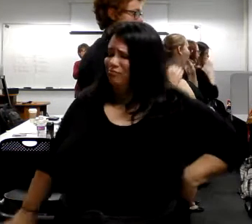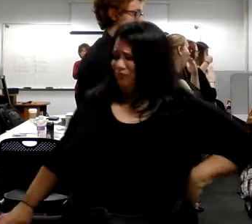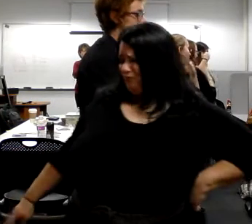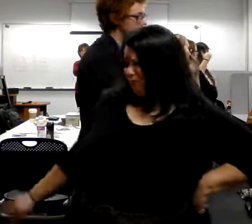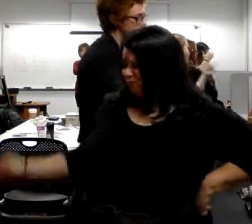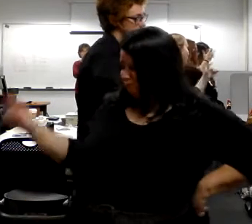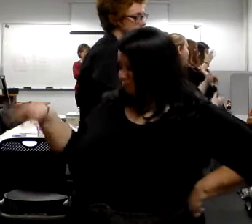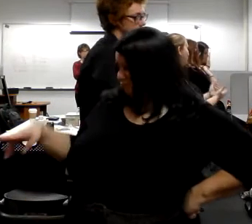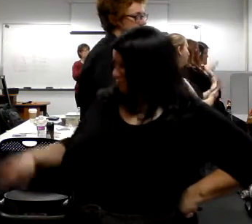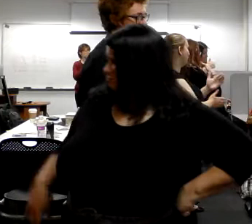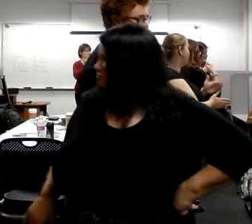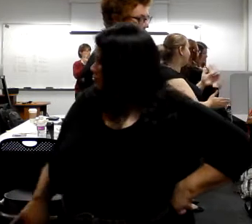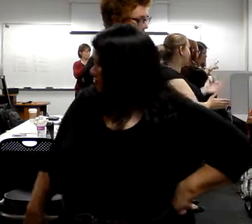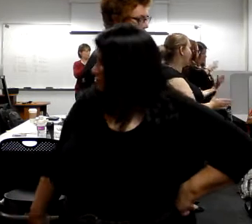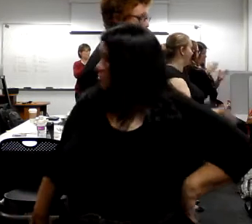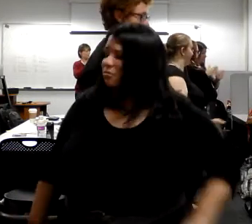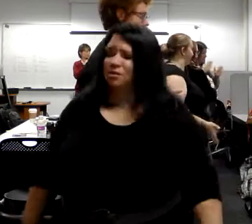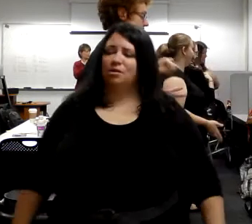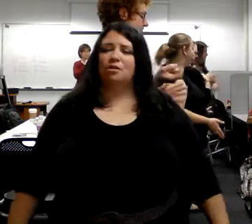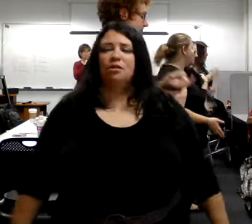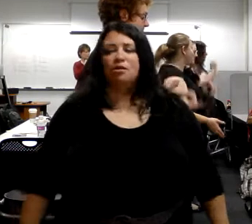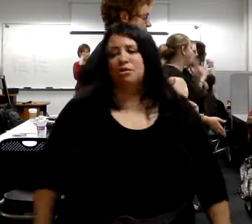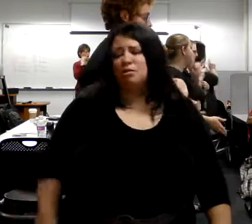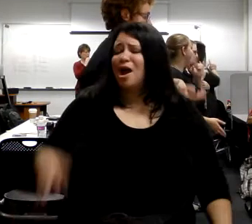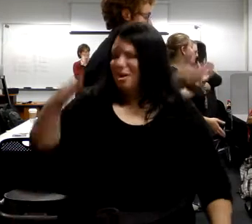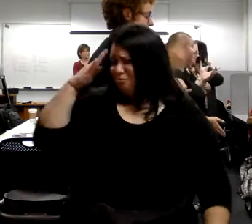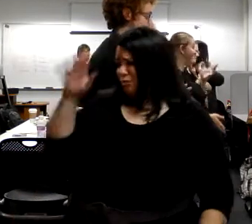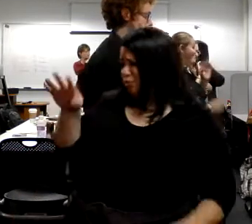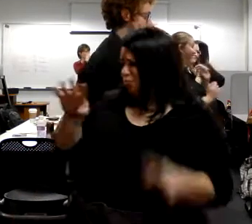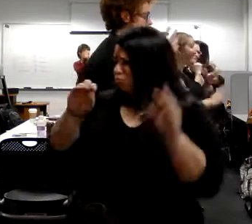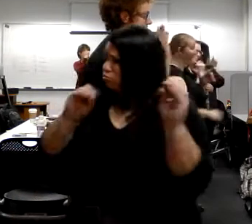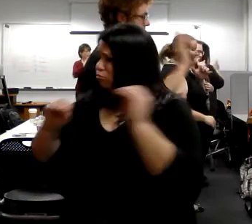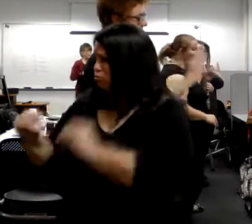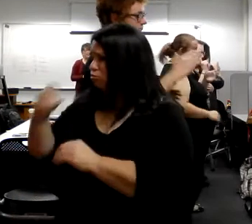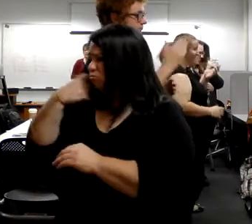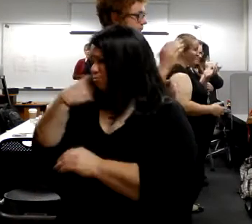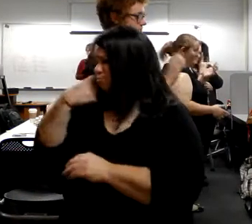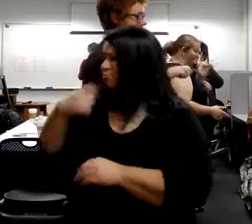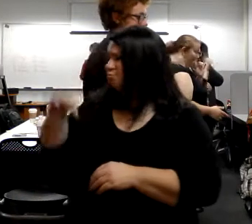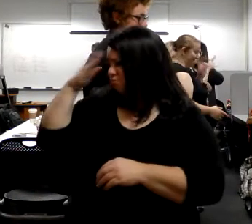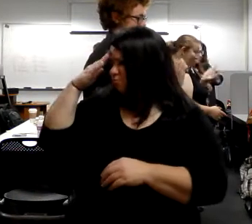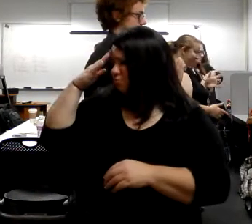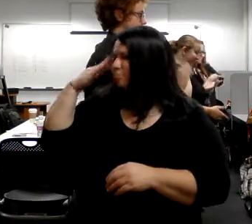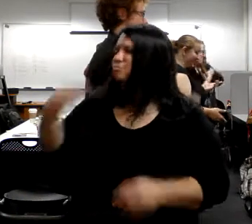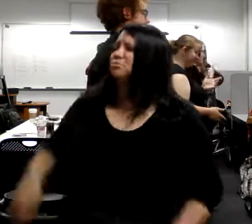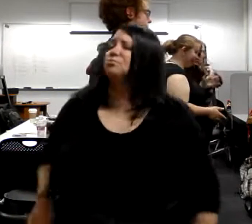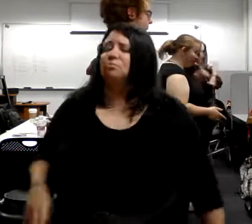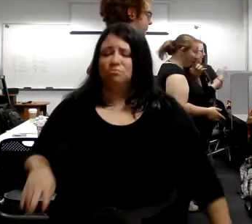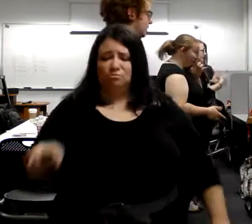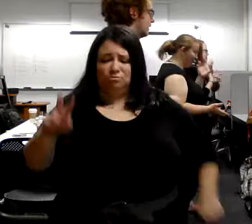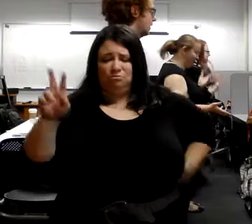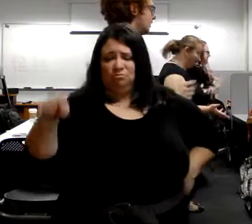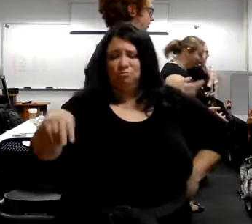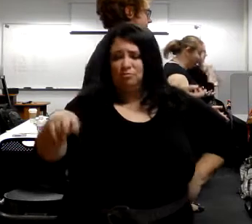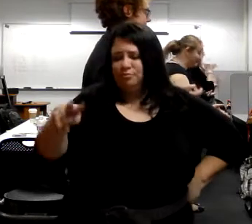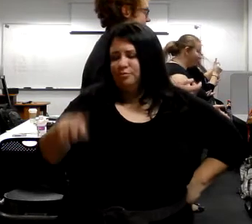Okay, there's no need for that snootiness, alright? But I was too excited to really let it bother me. So we ended up playing teacups on her